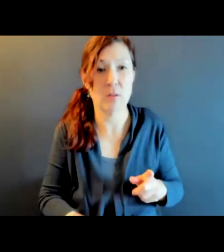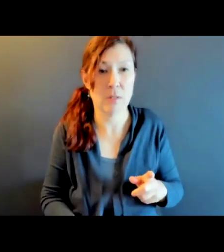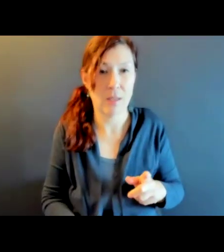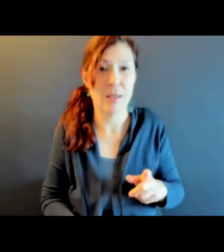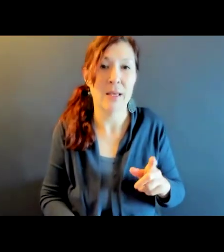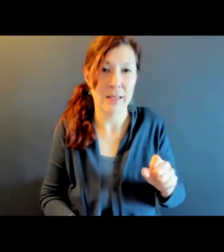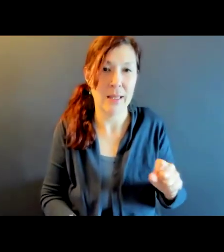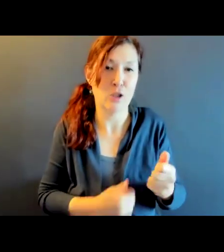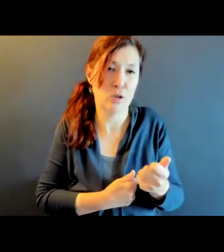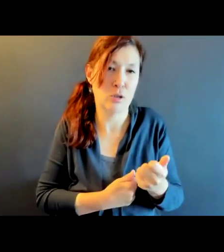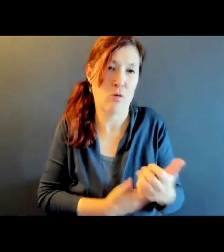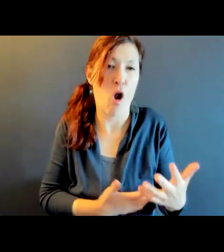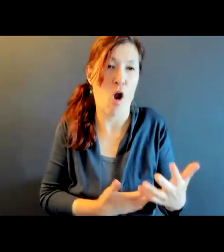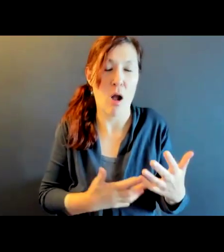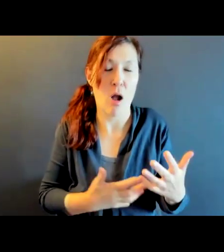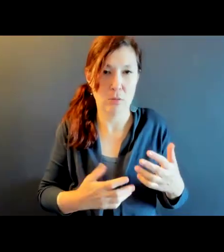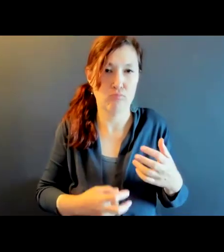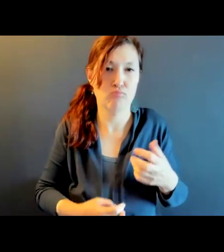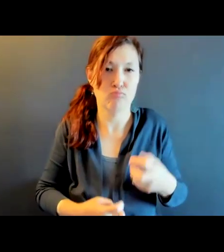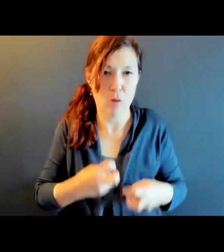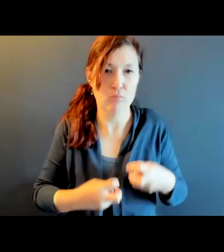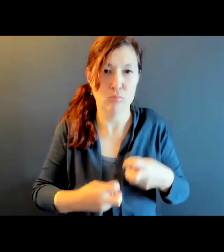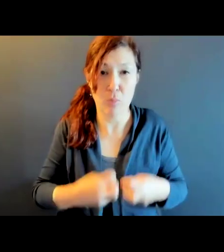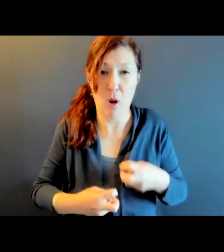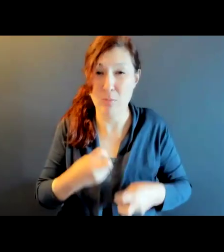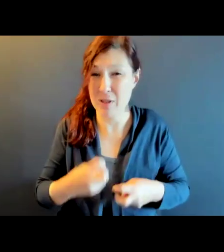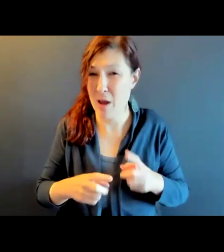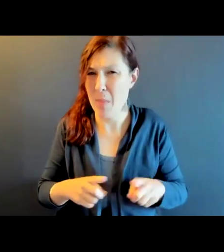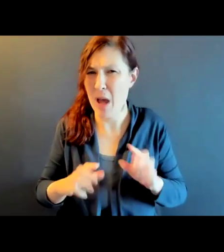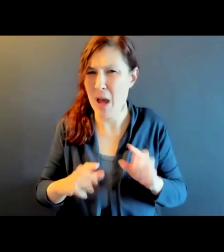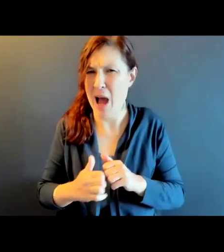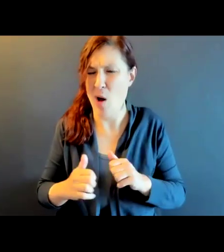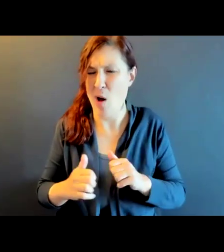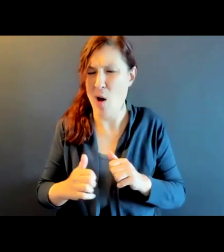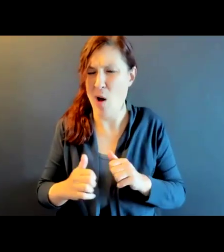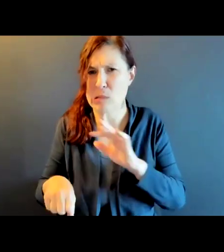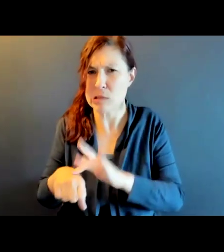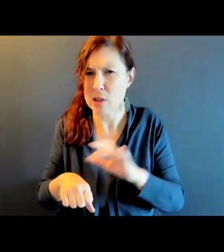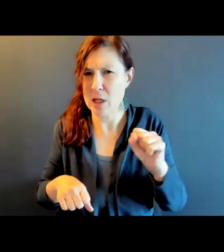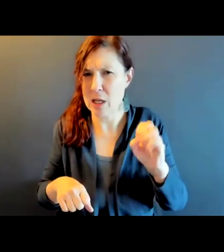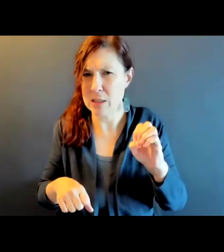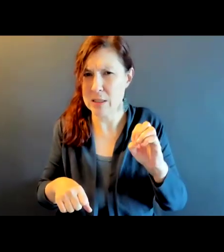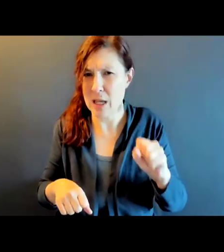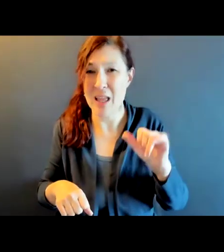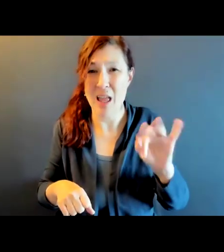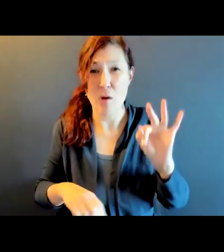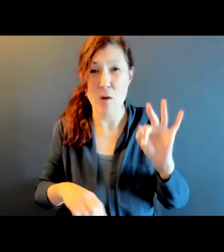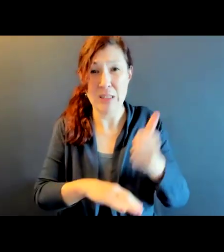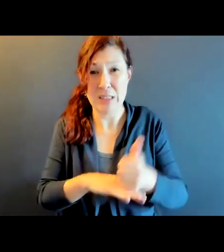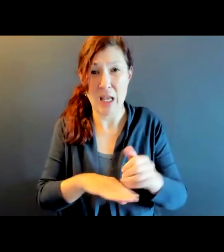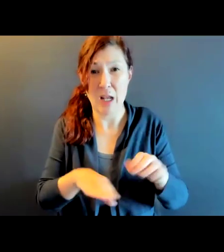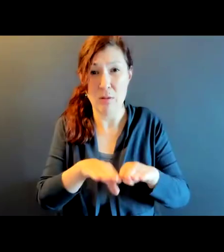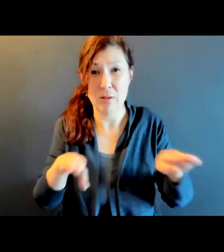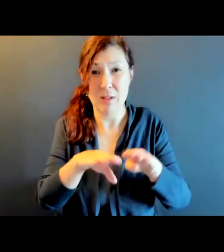still getting at socioeconomic status by the structure of the tiers? Because the tiers are set up by